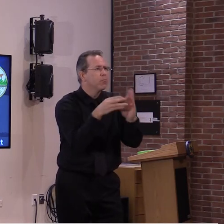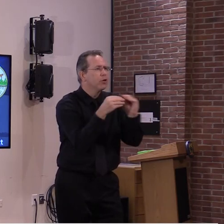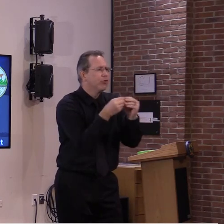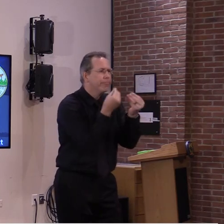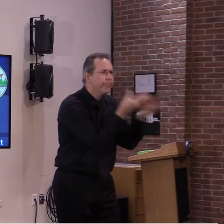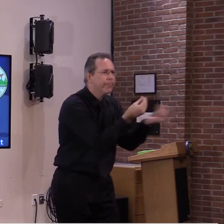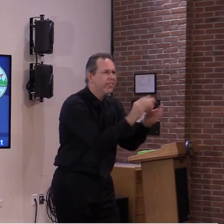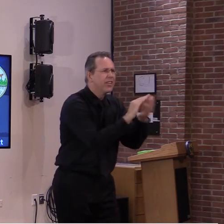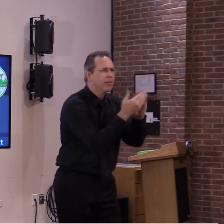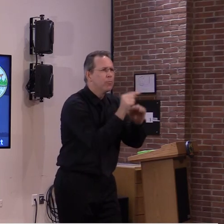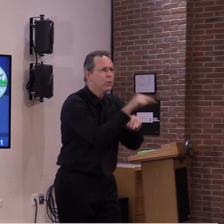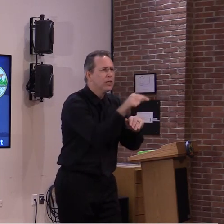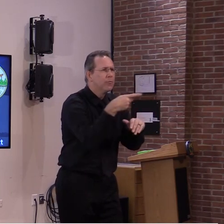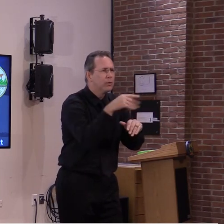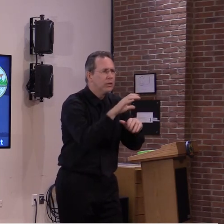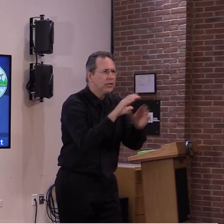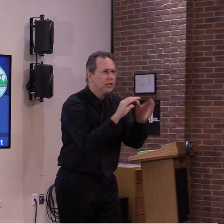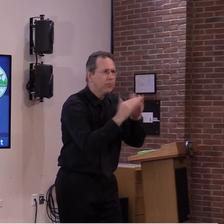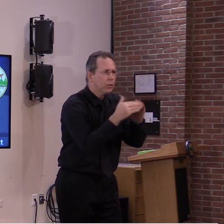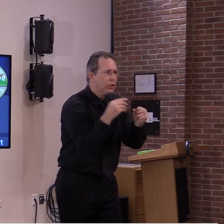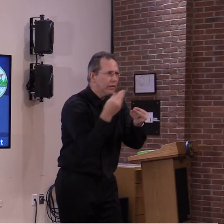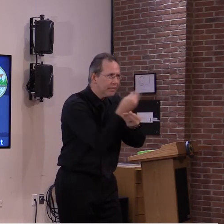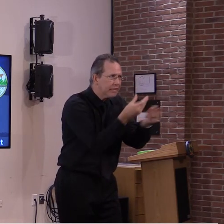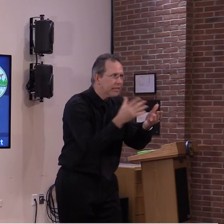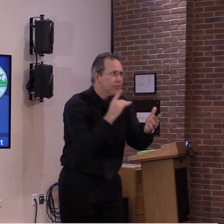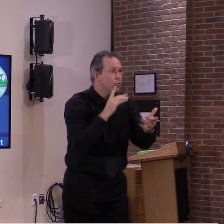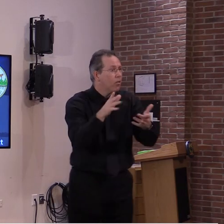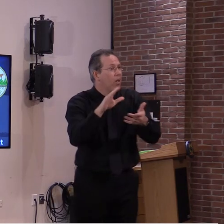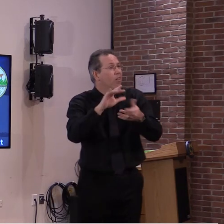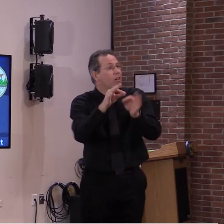interpretation service availability, because